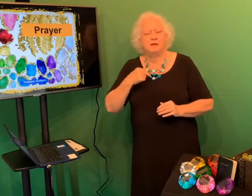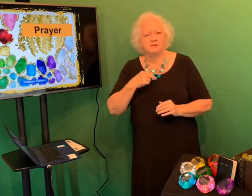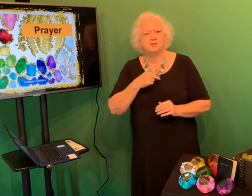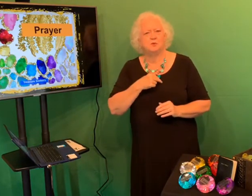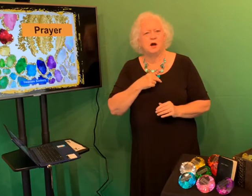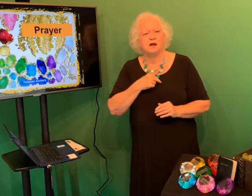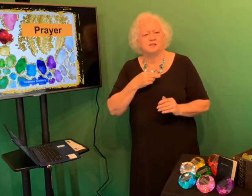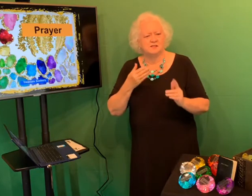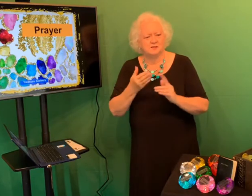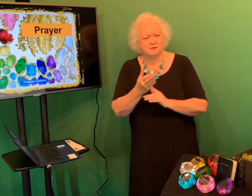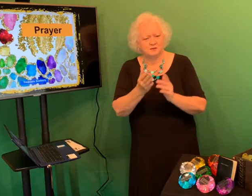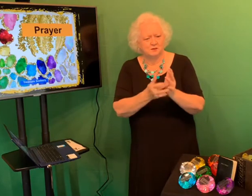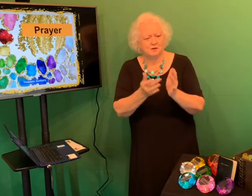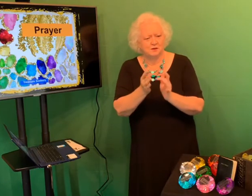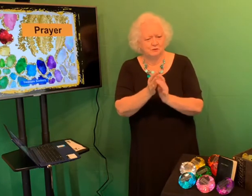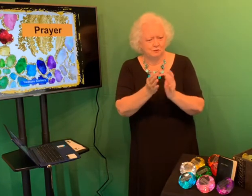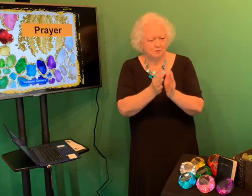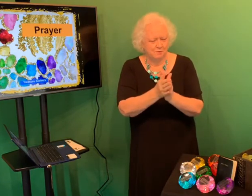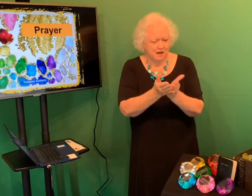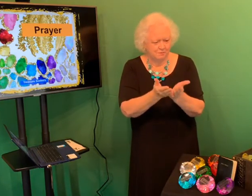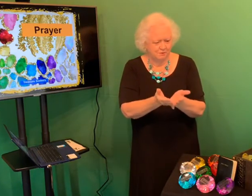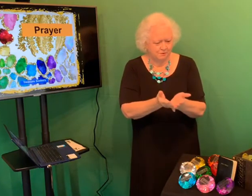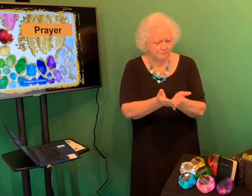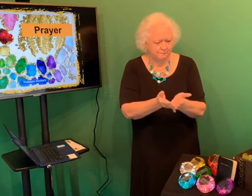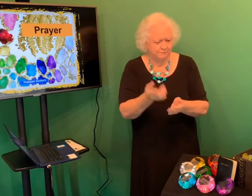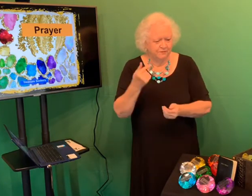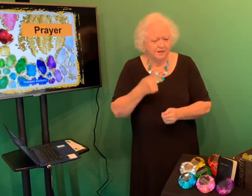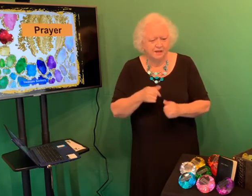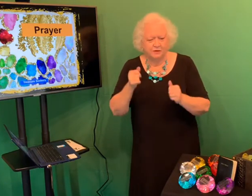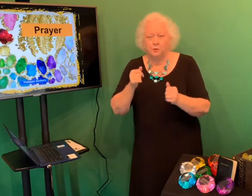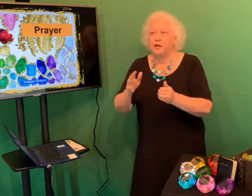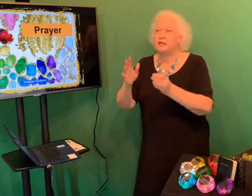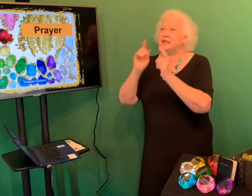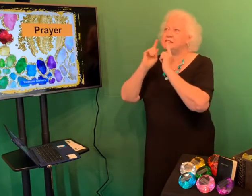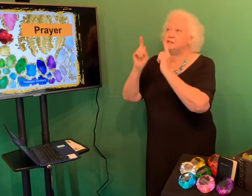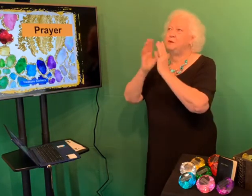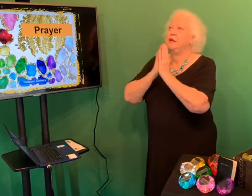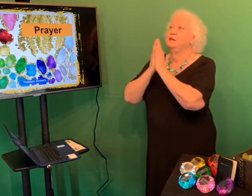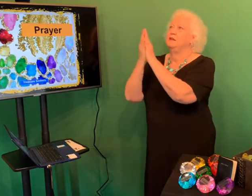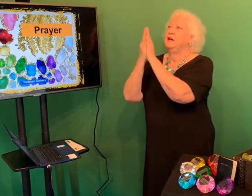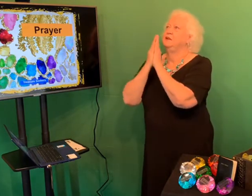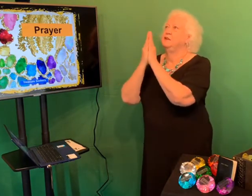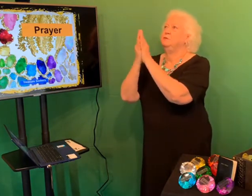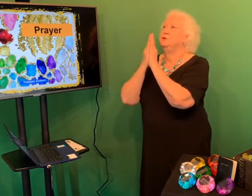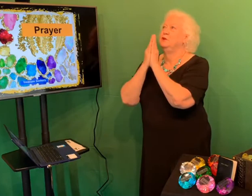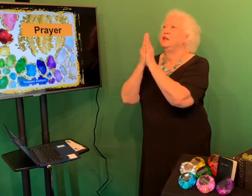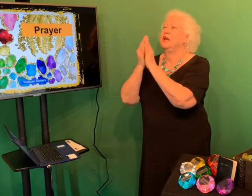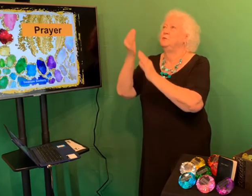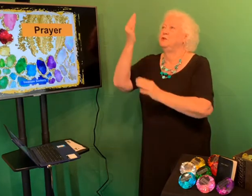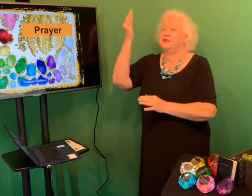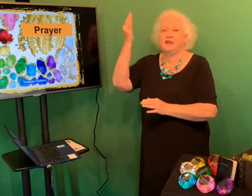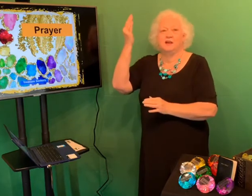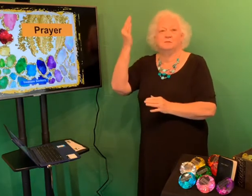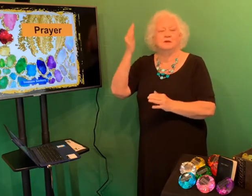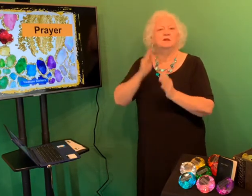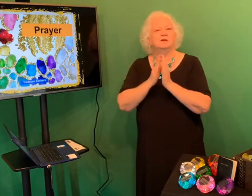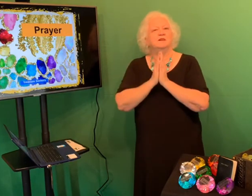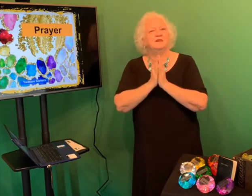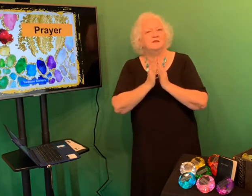speaks to us through the Bible and that we can speak and communicate with Him